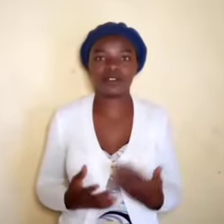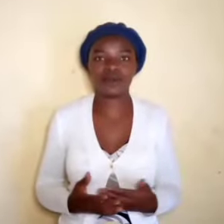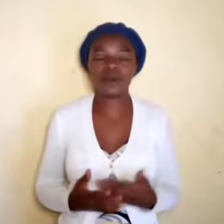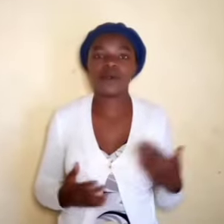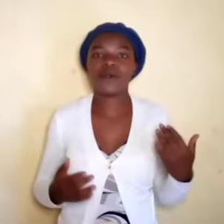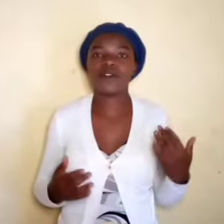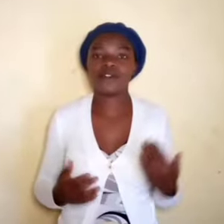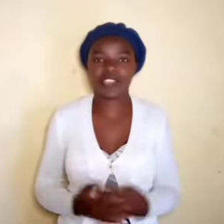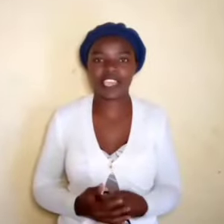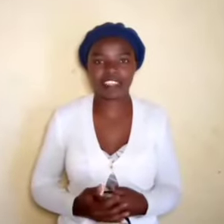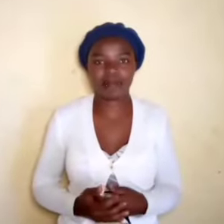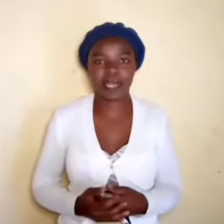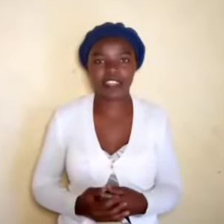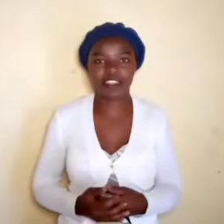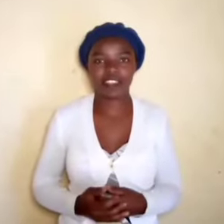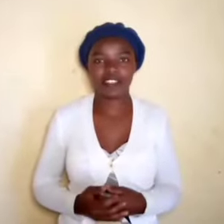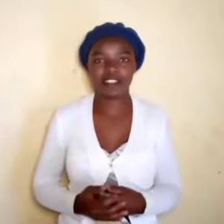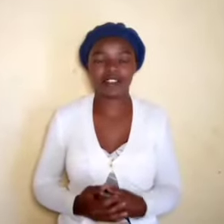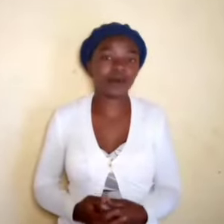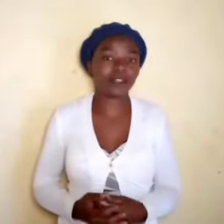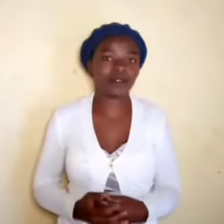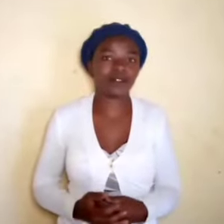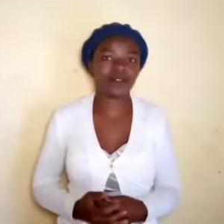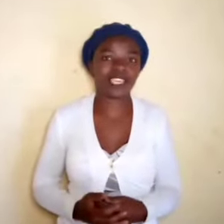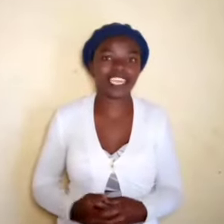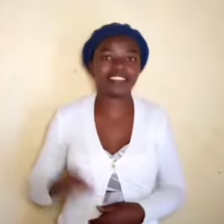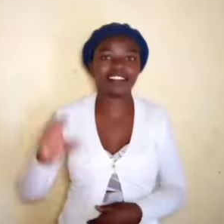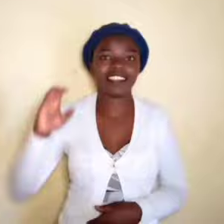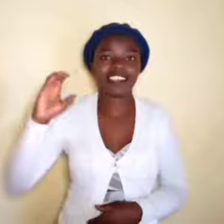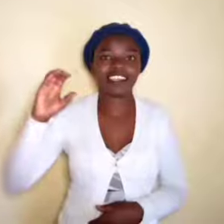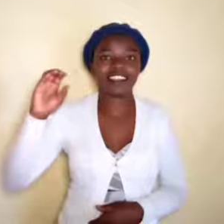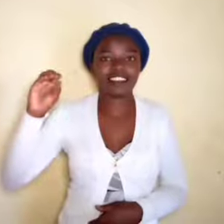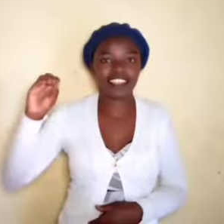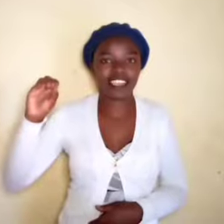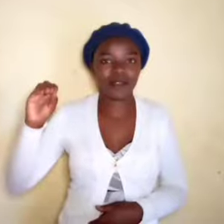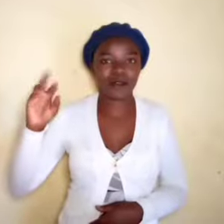to fingerspell. So what we do is